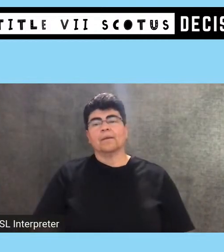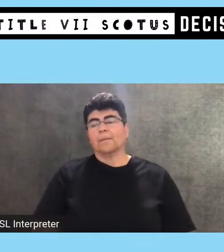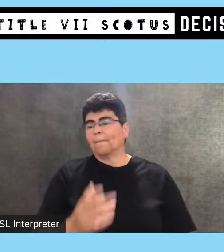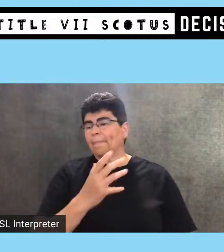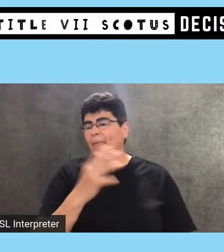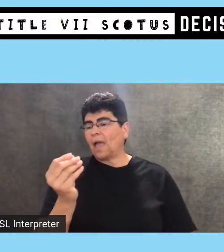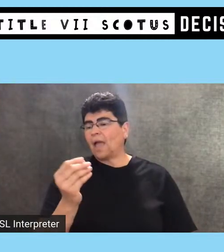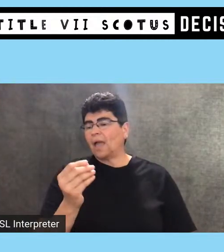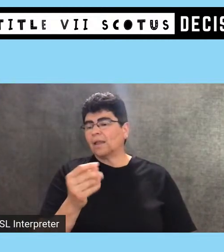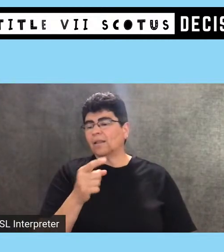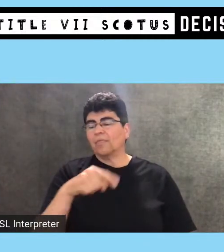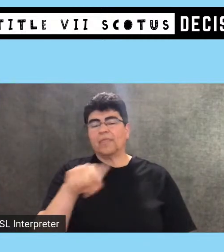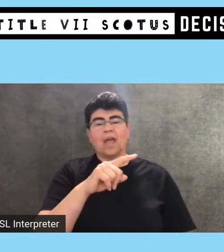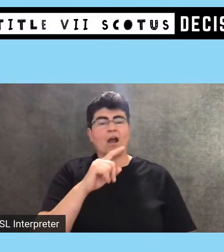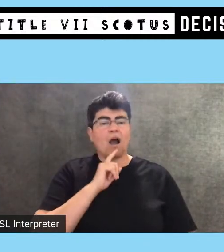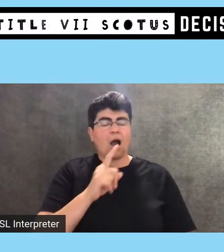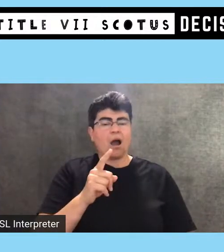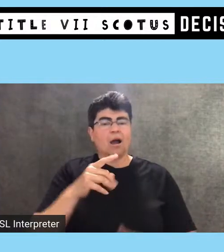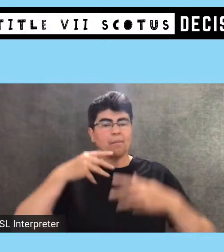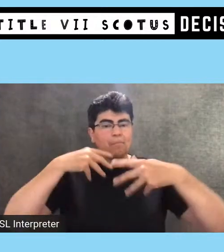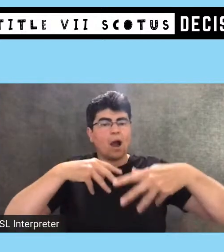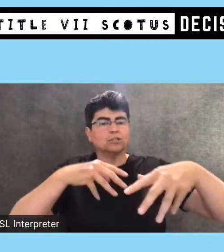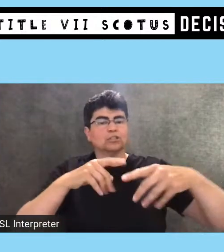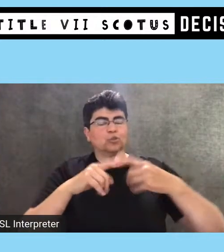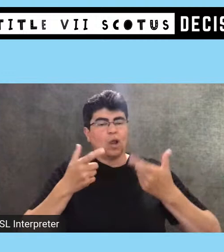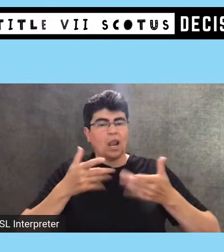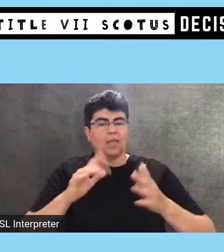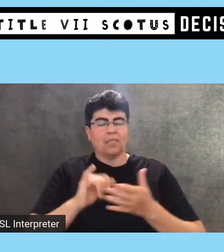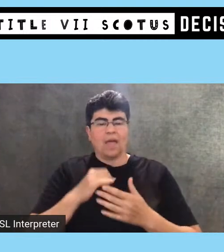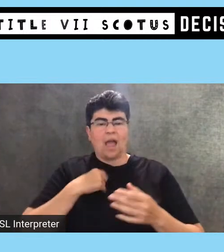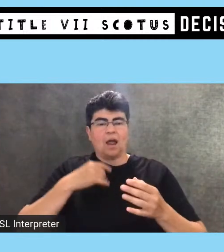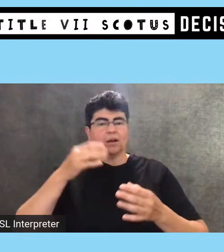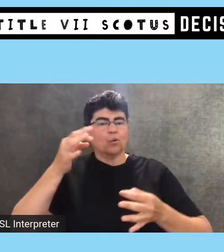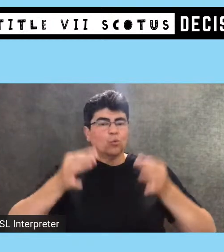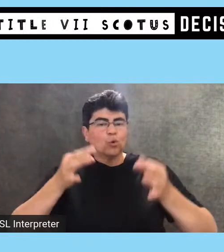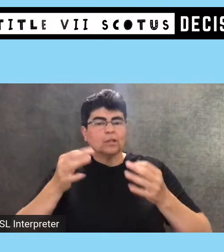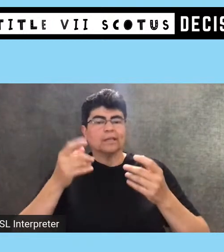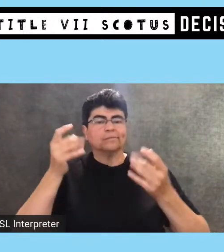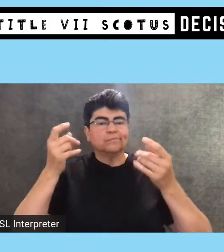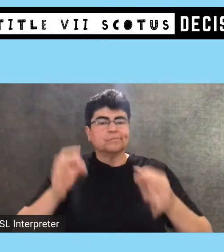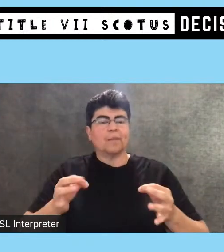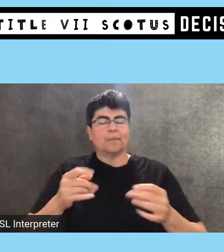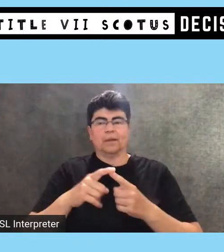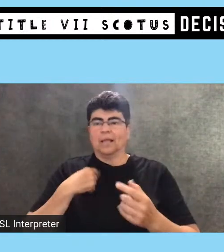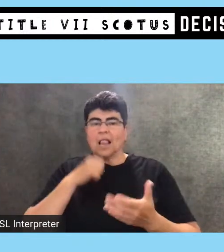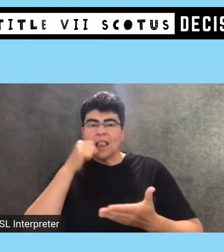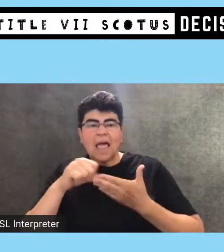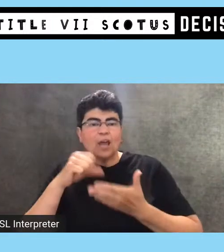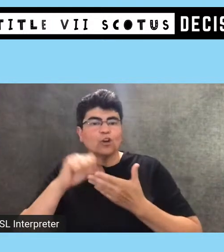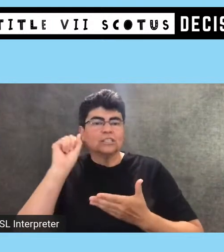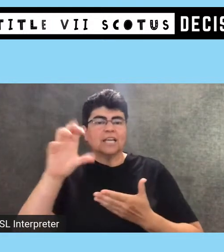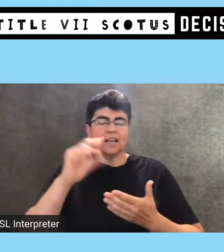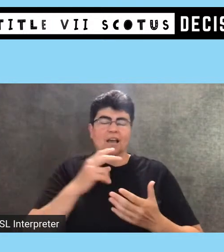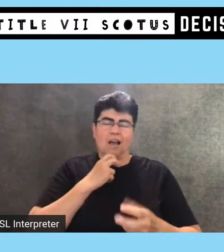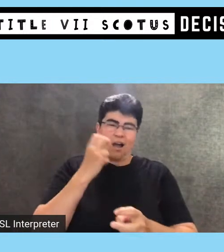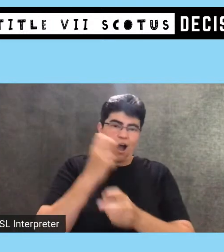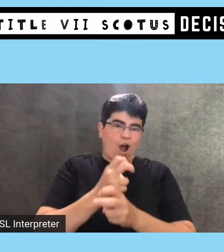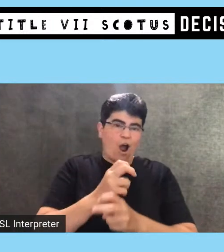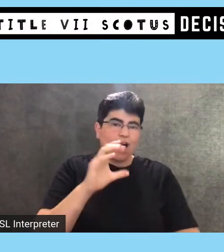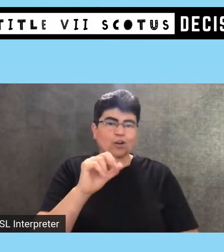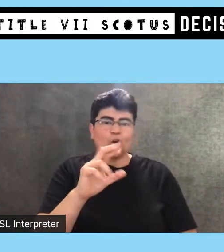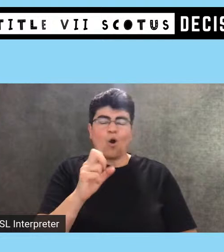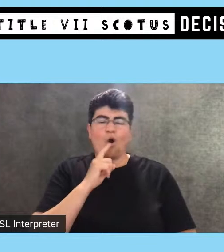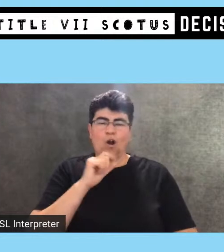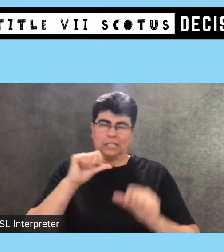And there were marches to make this ruling happen. There were letters sent and email chains to make this ruling happen. There was hardcore,